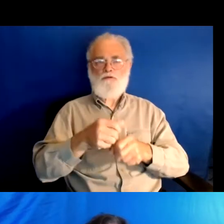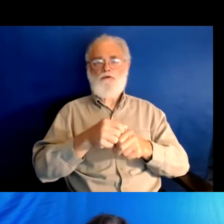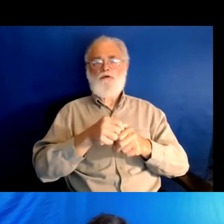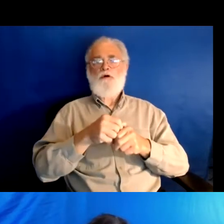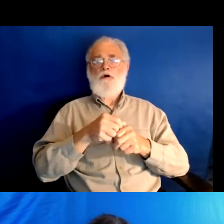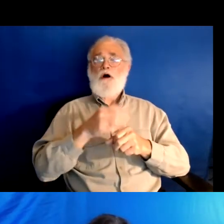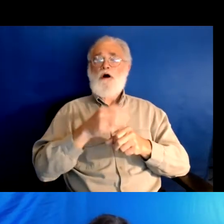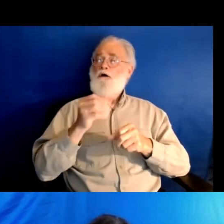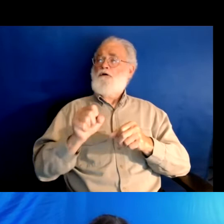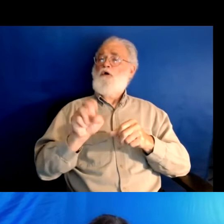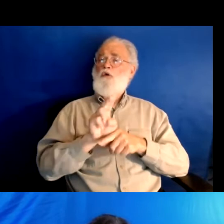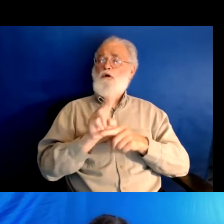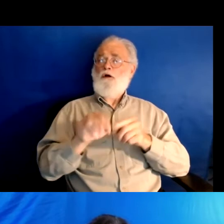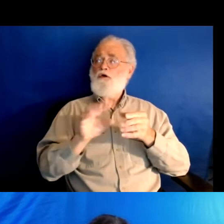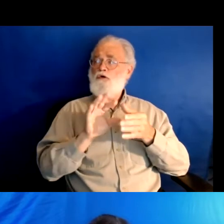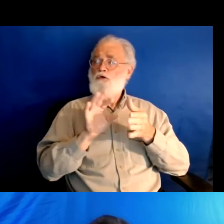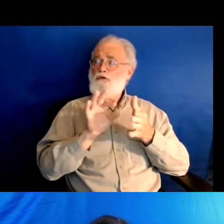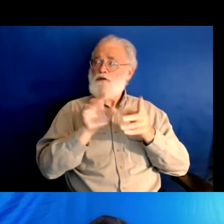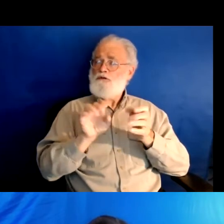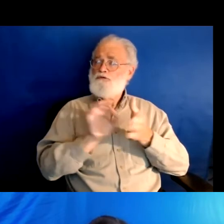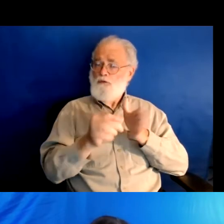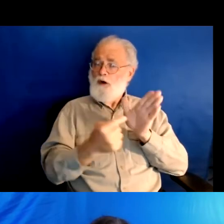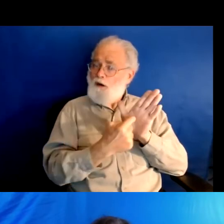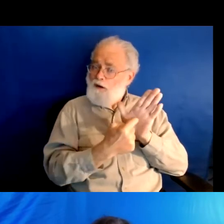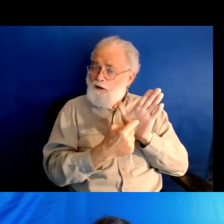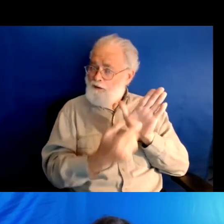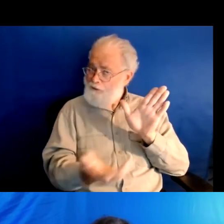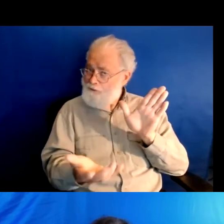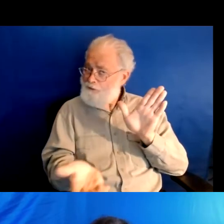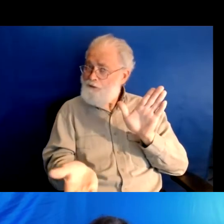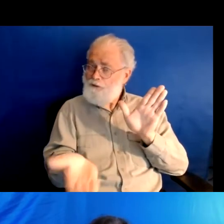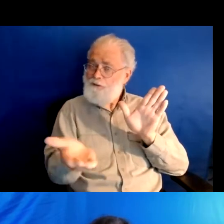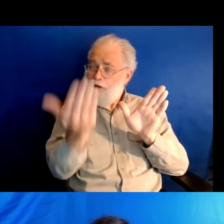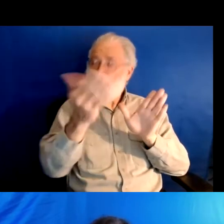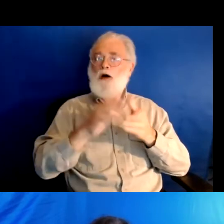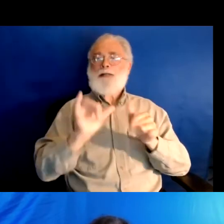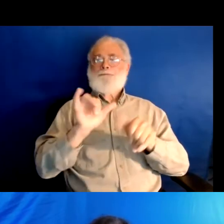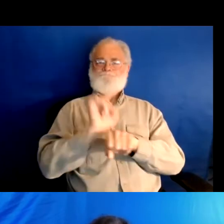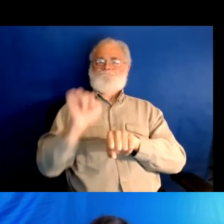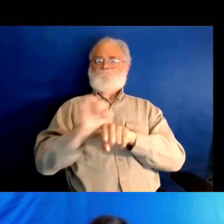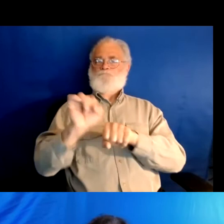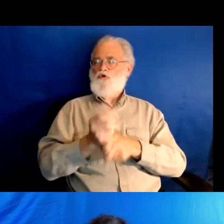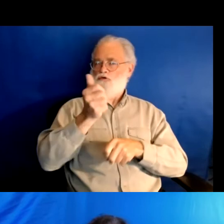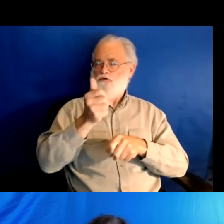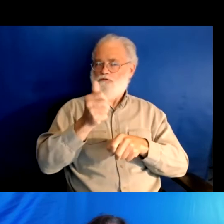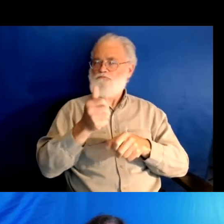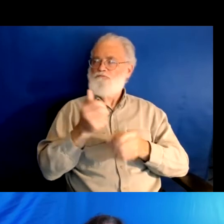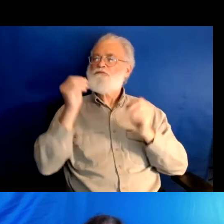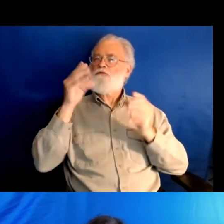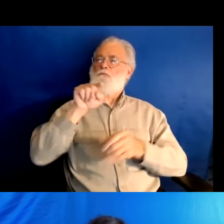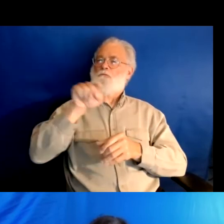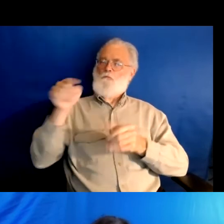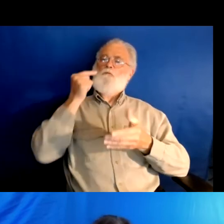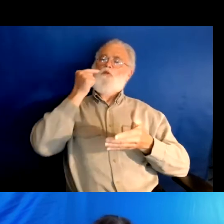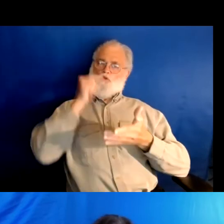And then maybe they'll work harder. And they could use the score. See this score? Come on, let's work harder. And then they can